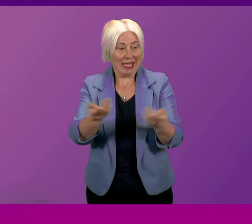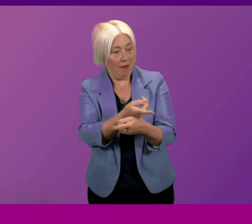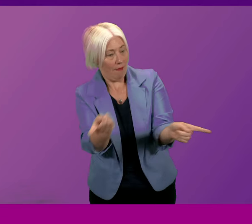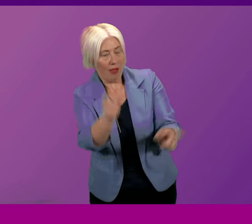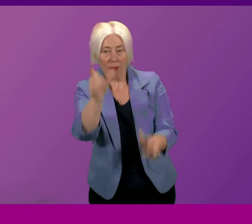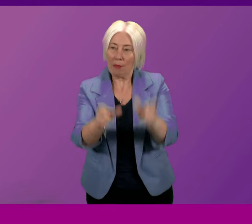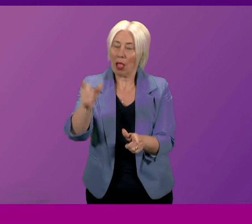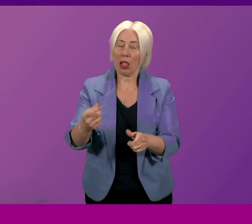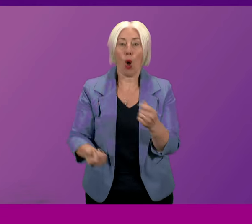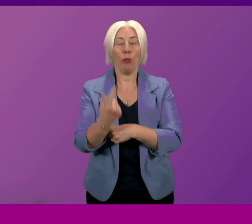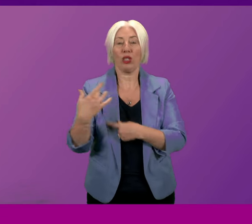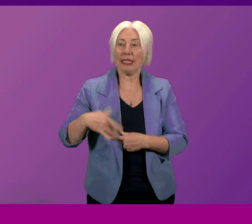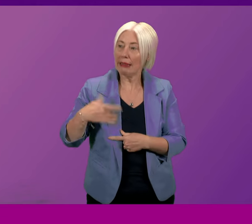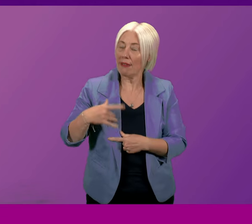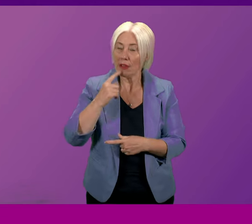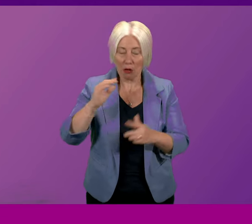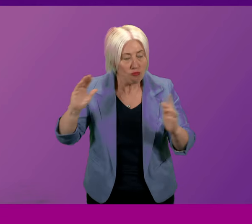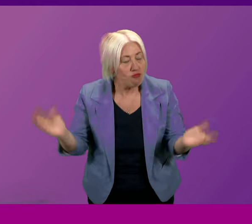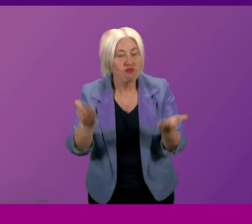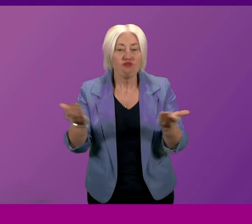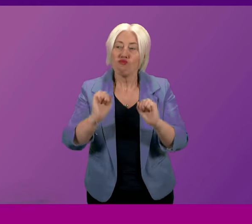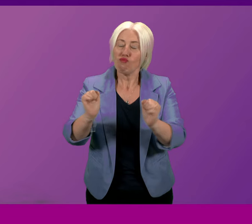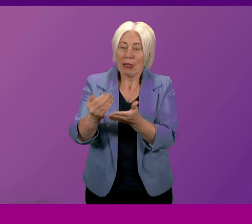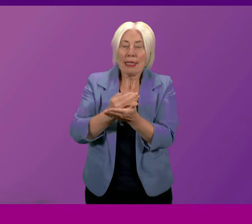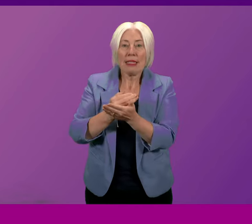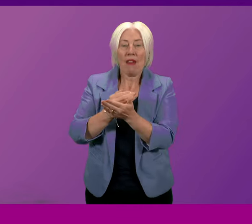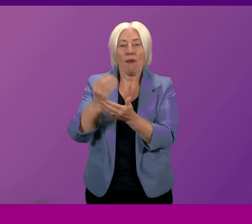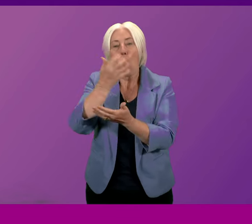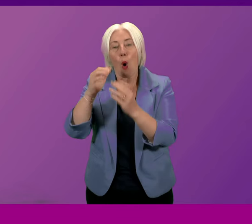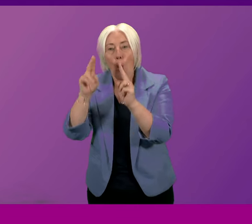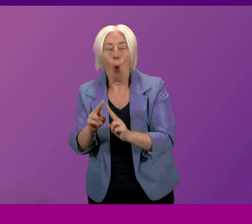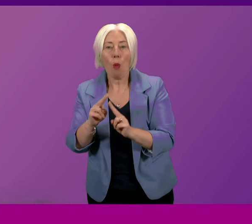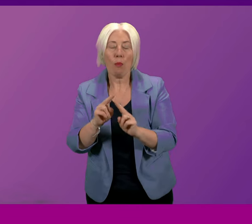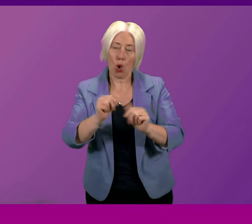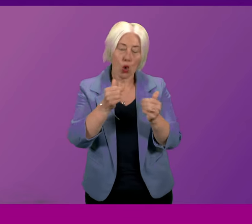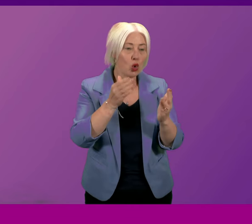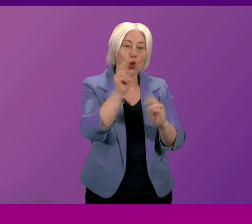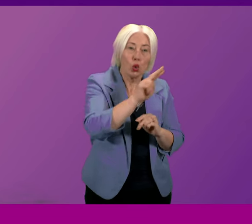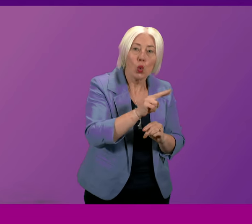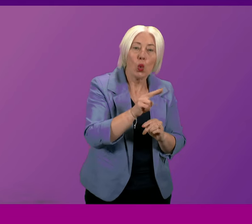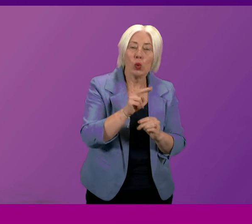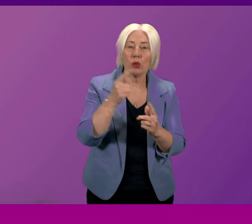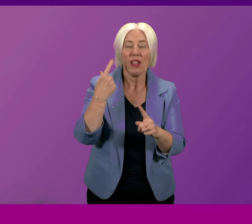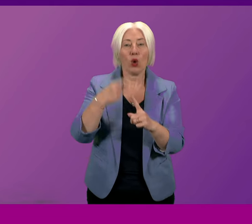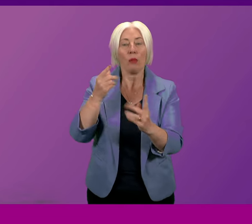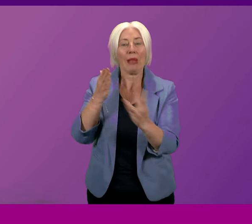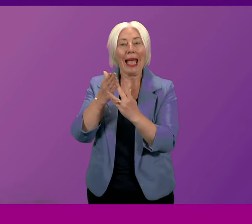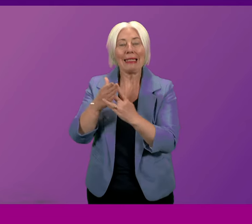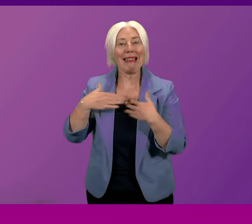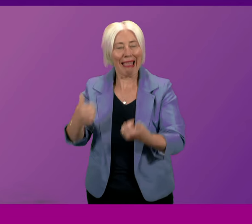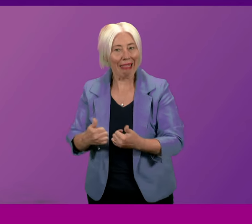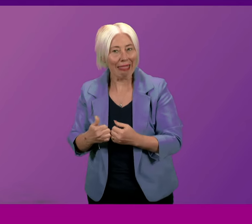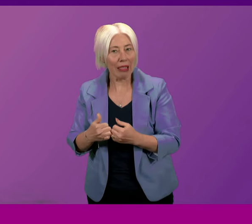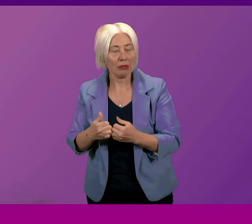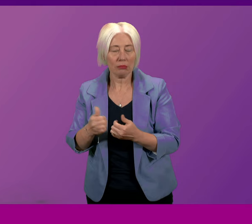lift people up with a secure, warm home, good schools, fast access to local healthcare, to protect our